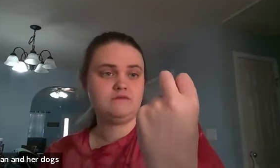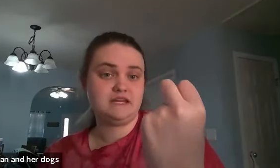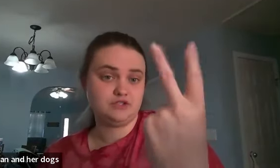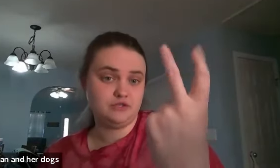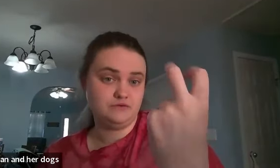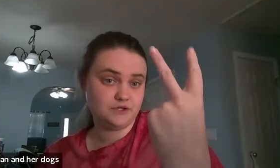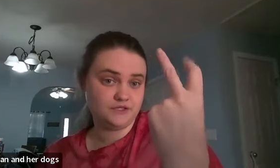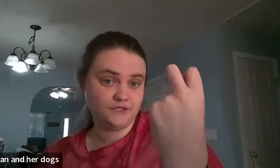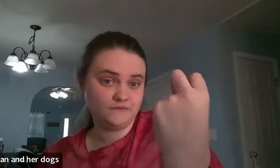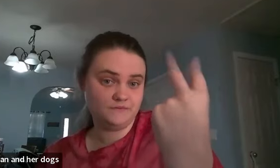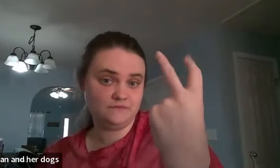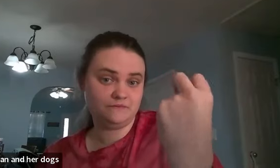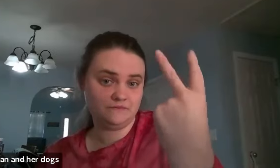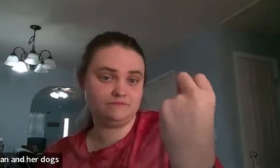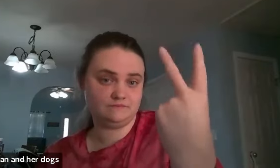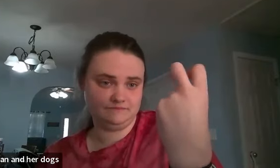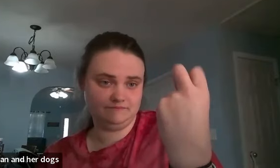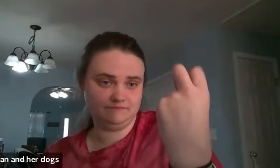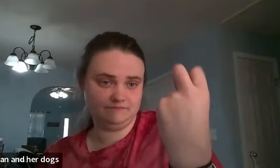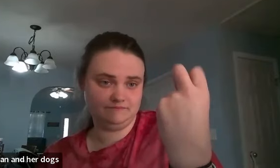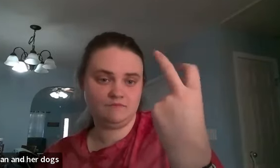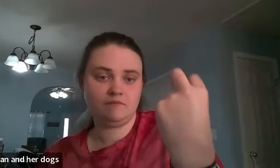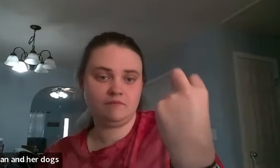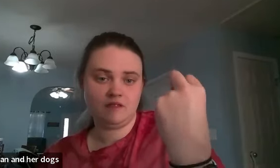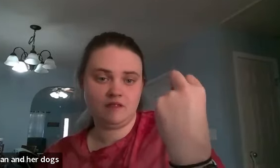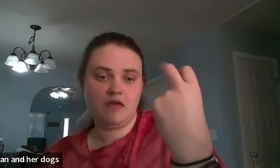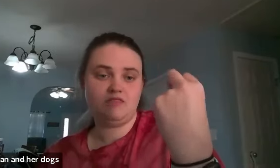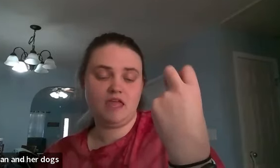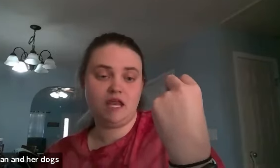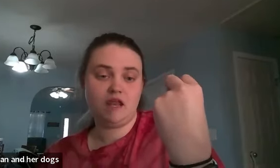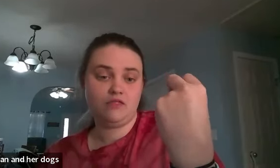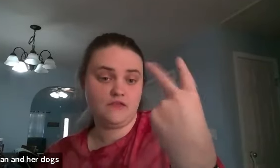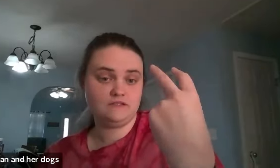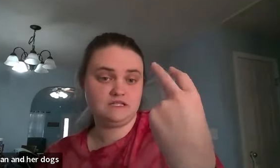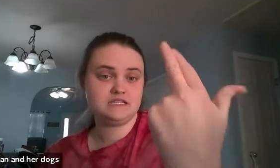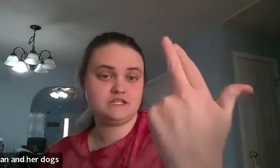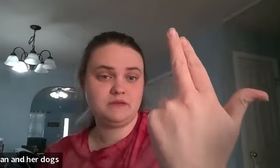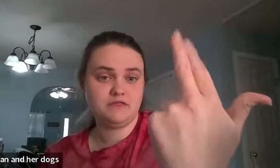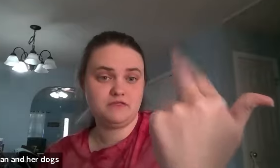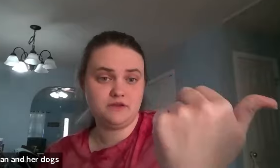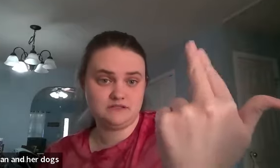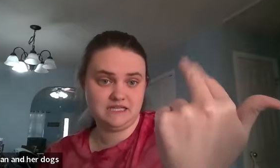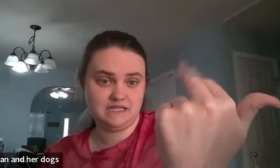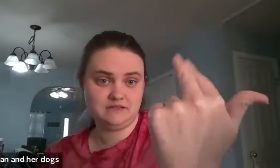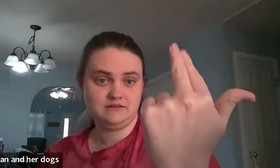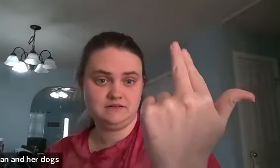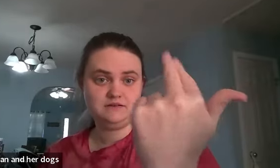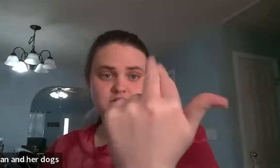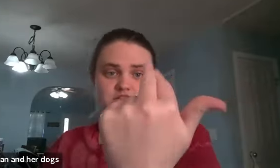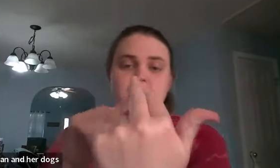is now two fingers. Mm-hmm. Then 13 is going to be 13. So now